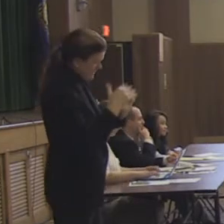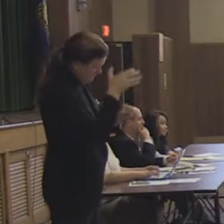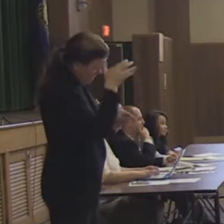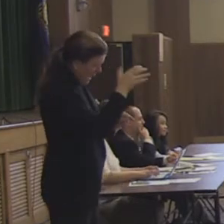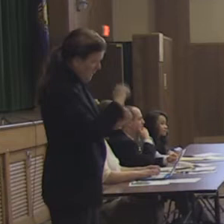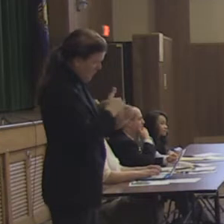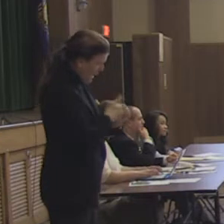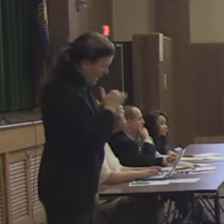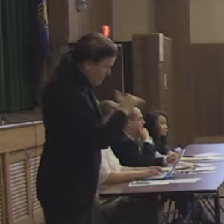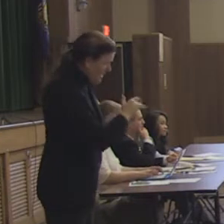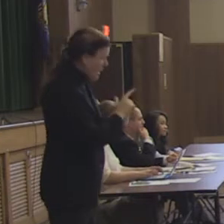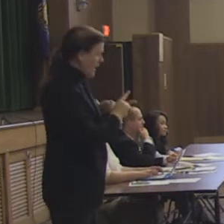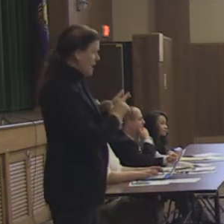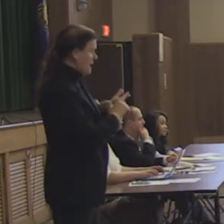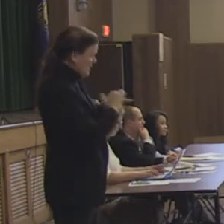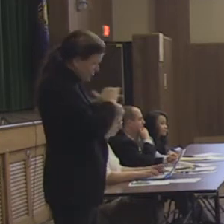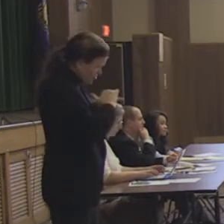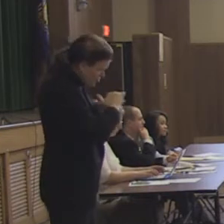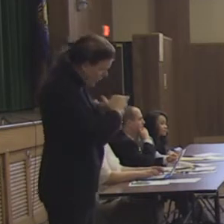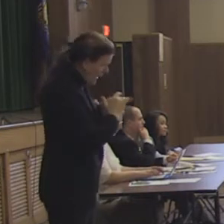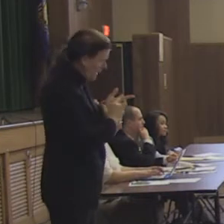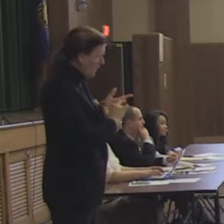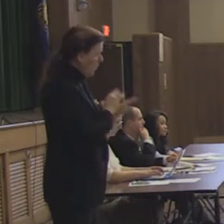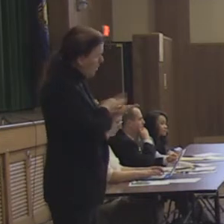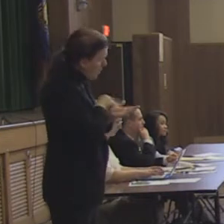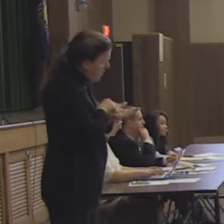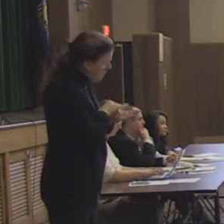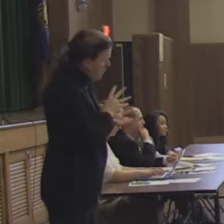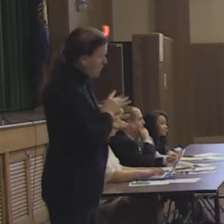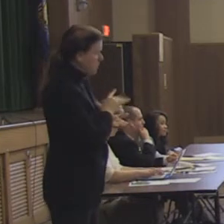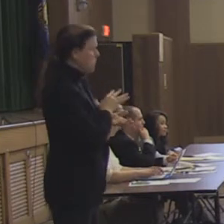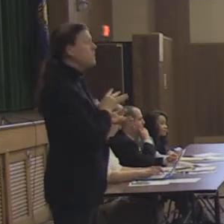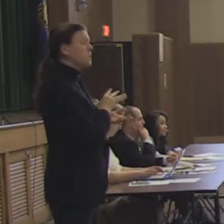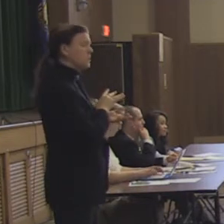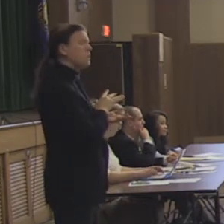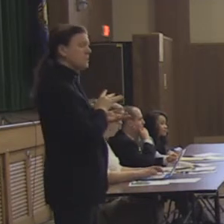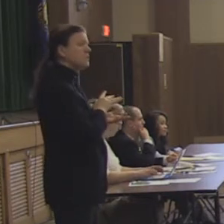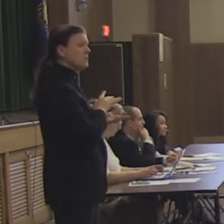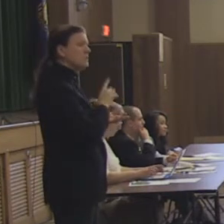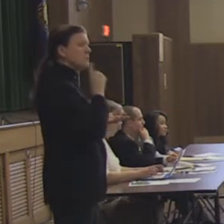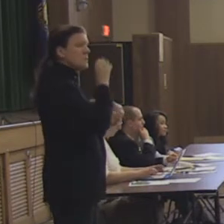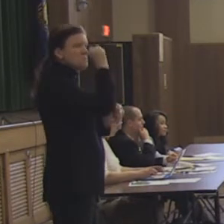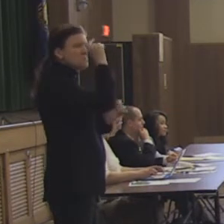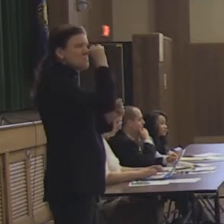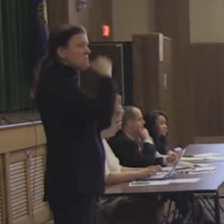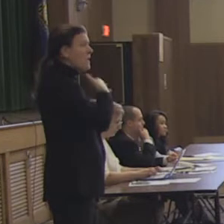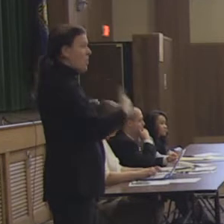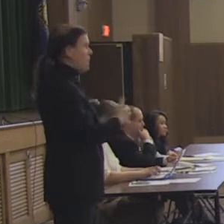concepts and the training devices in this program, it would be amazing.